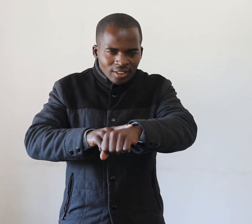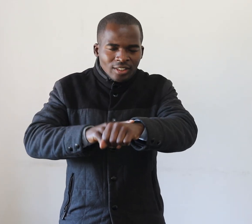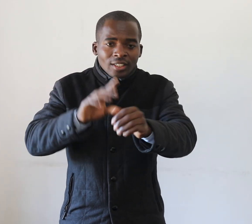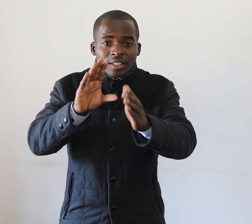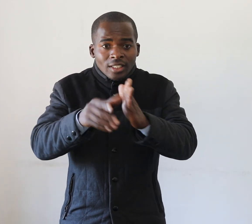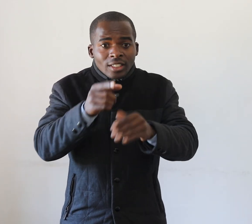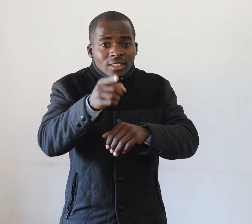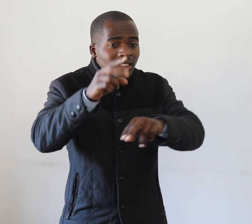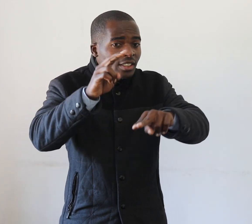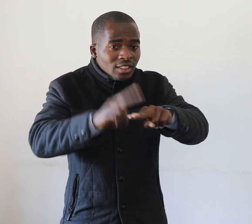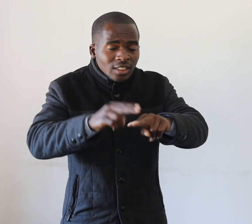empty forever.